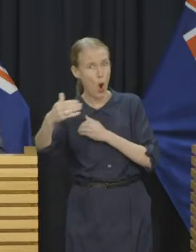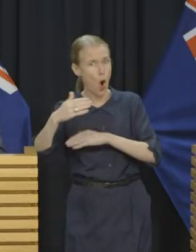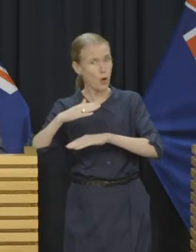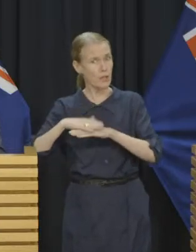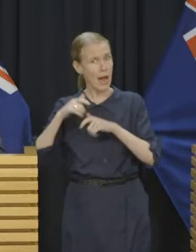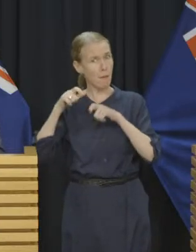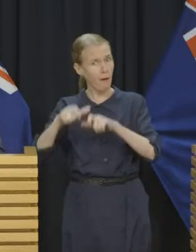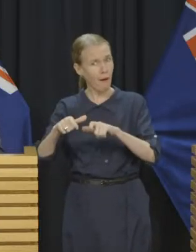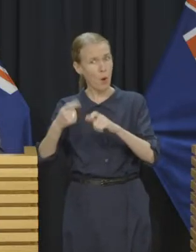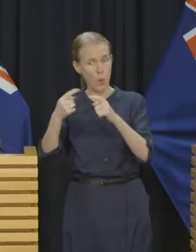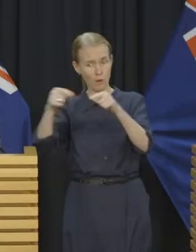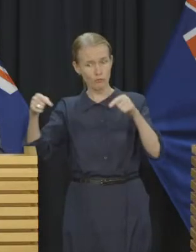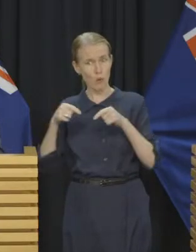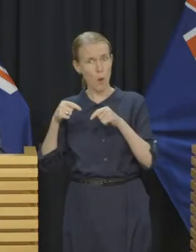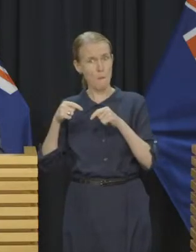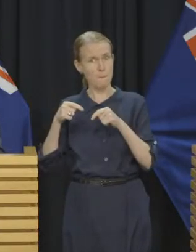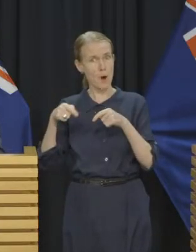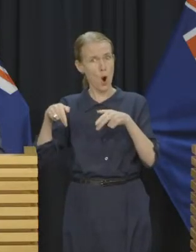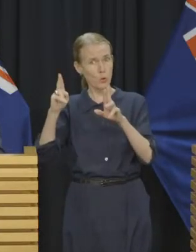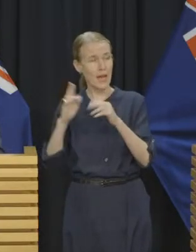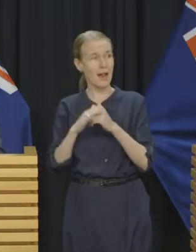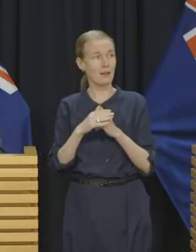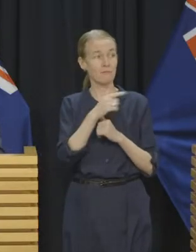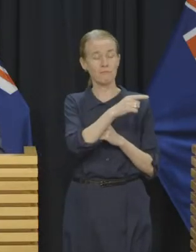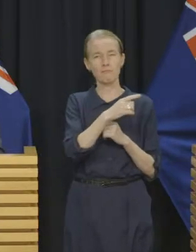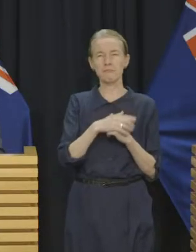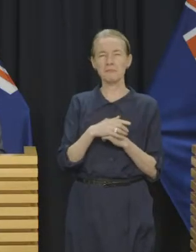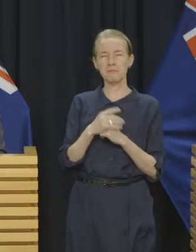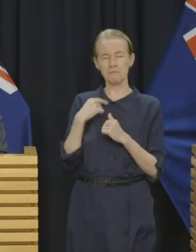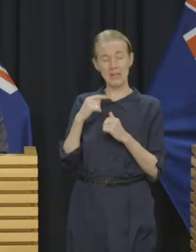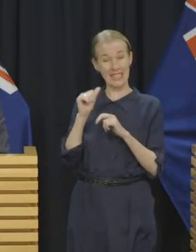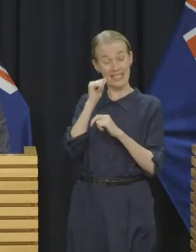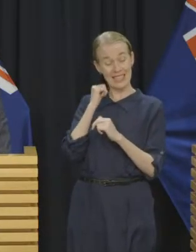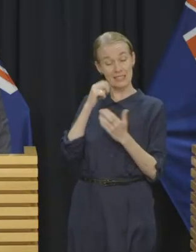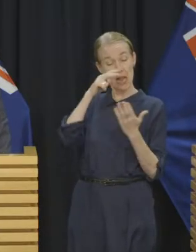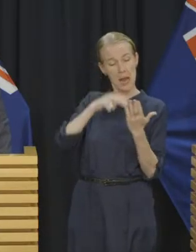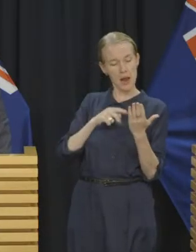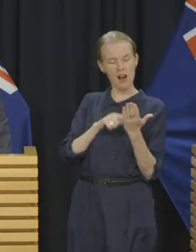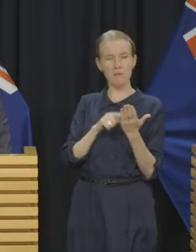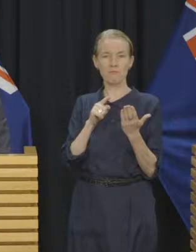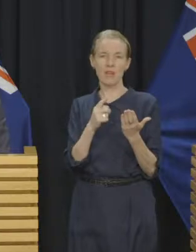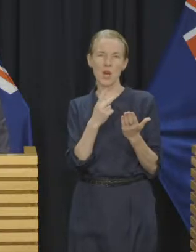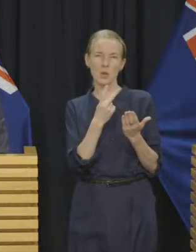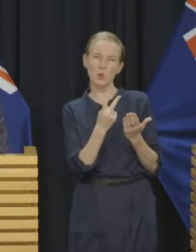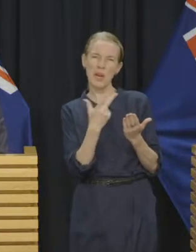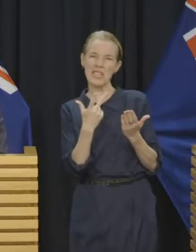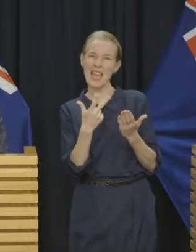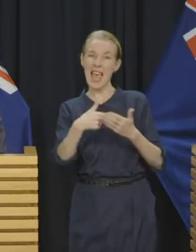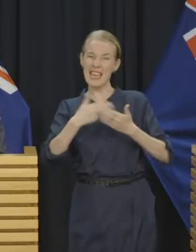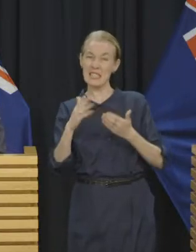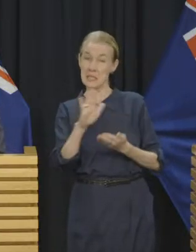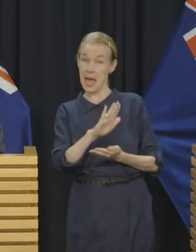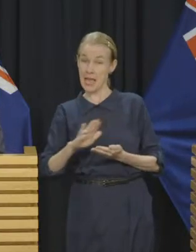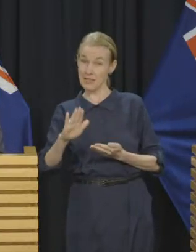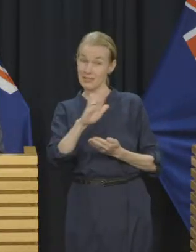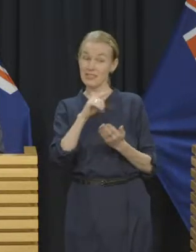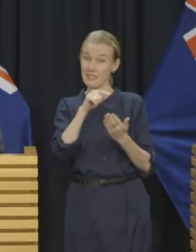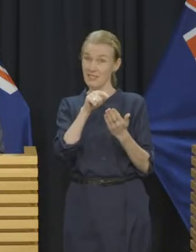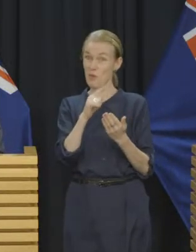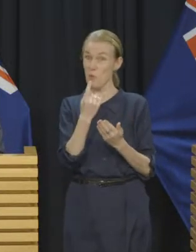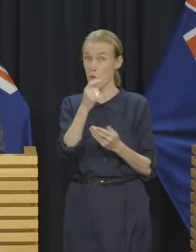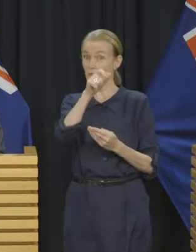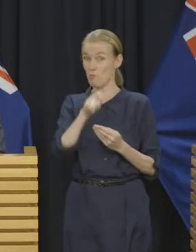yesterday, so I think it's around somewhere between 28 and 30 days. And the data I was looking at yesterday, and this was part of the memo